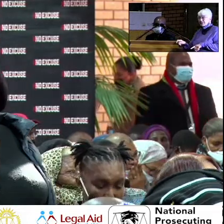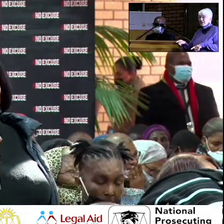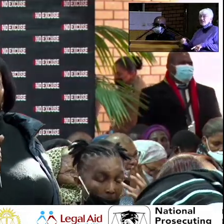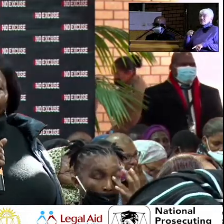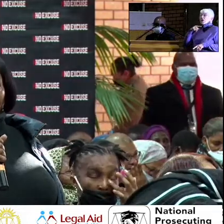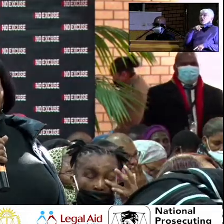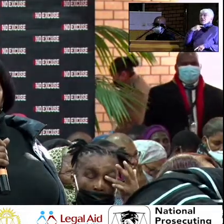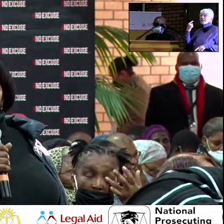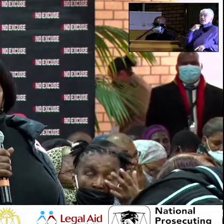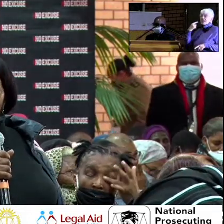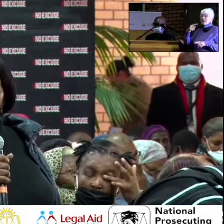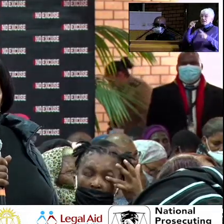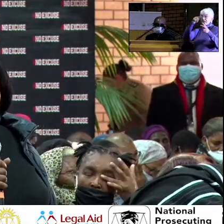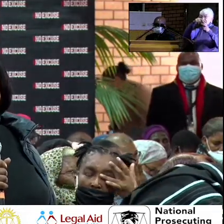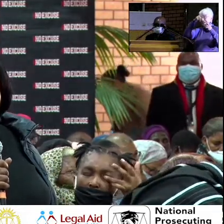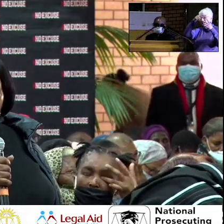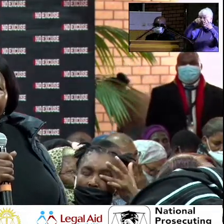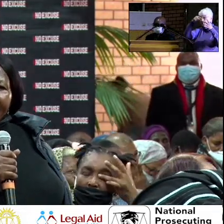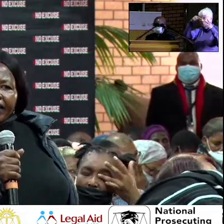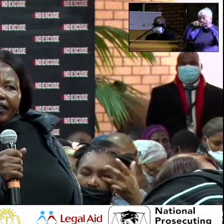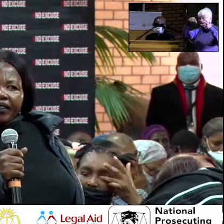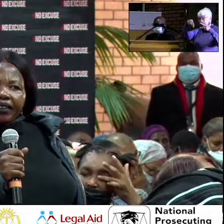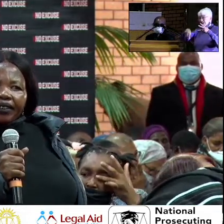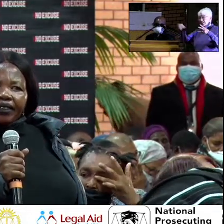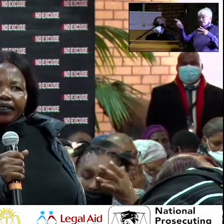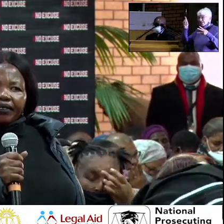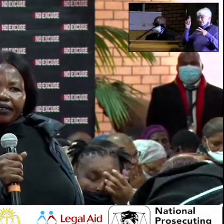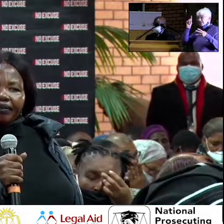Because it's outside.